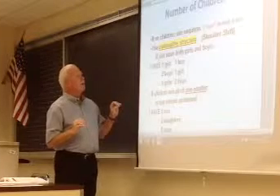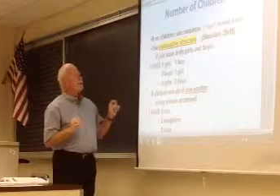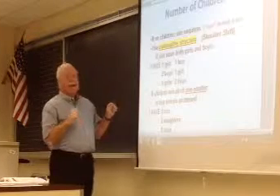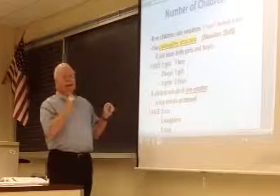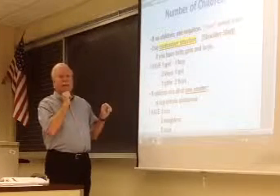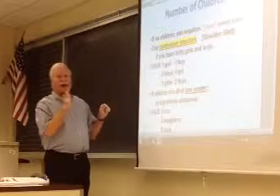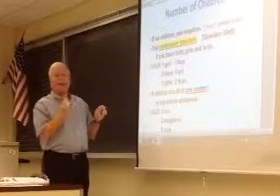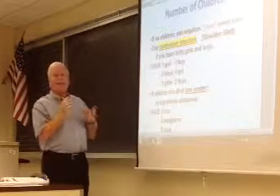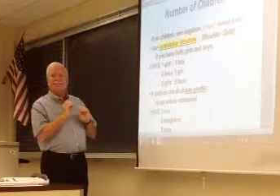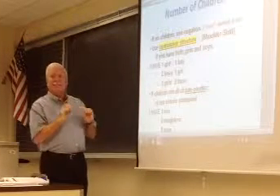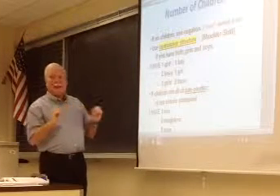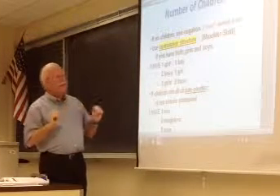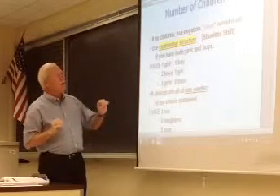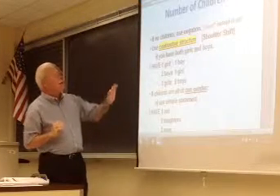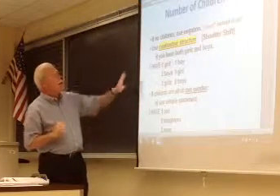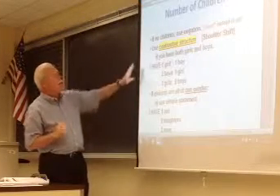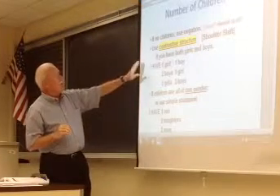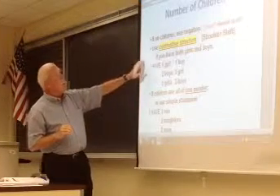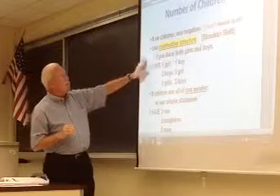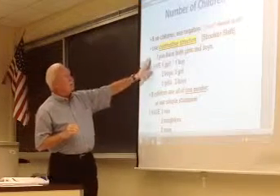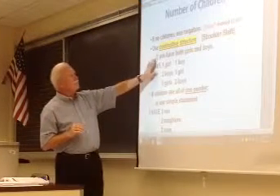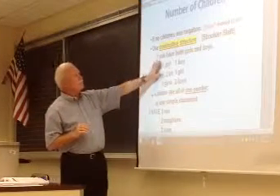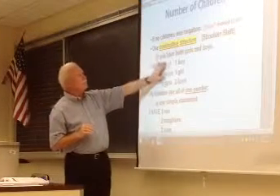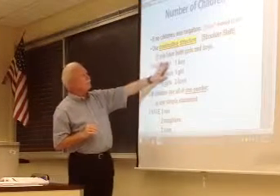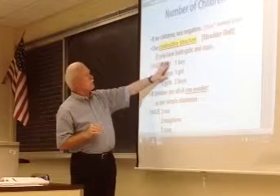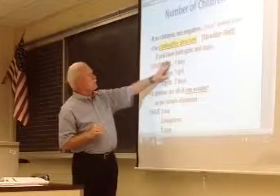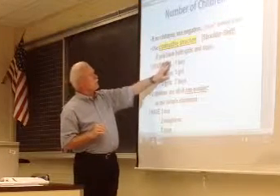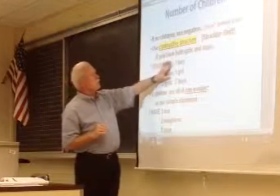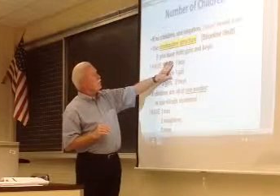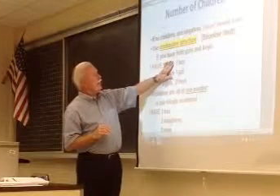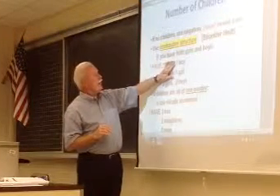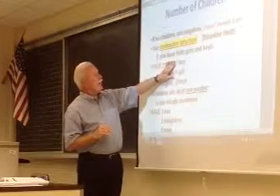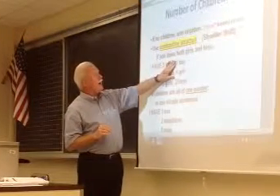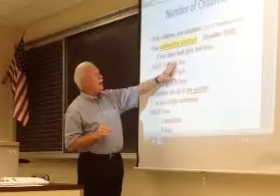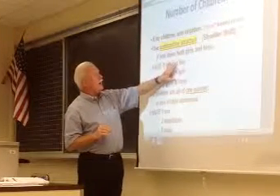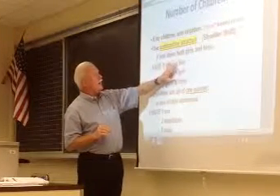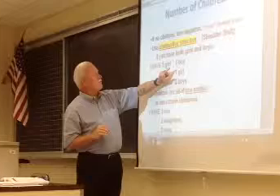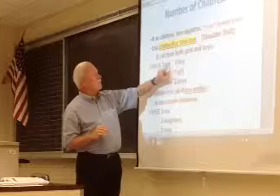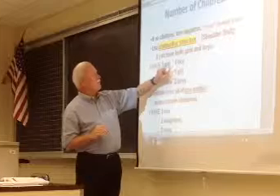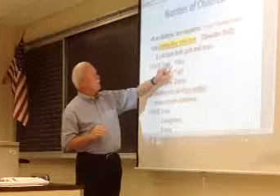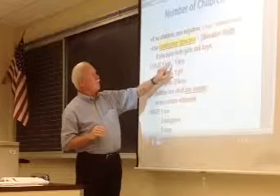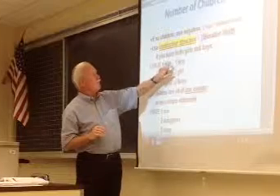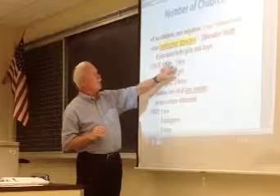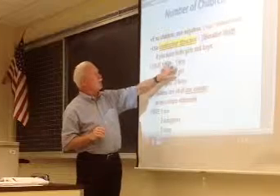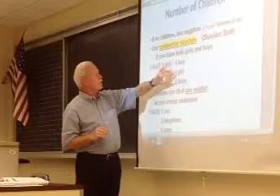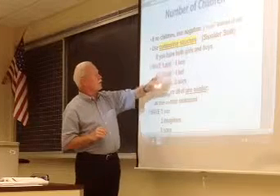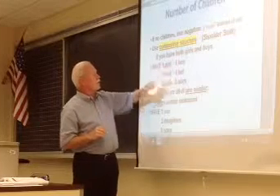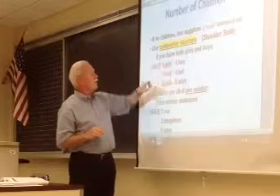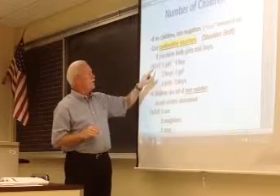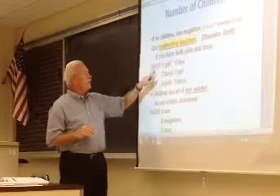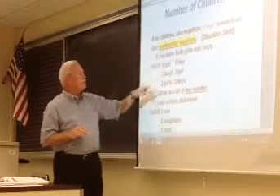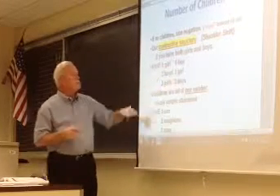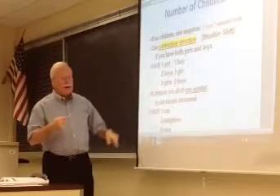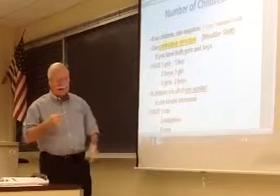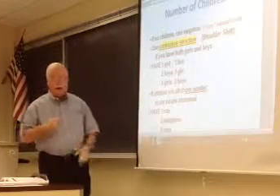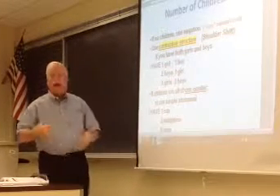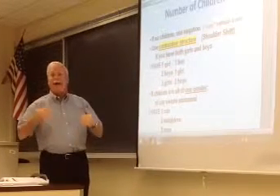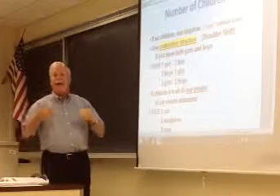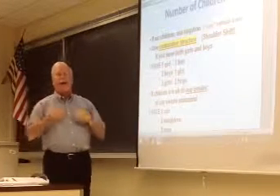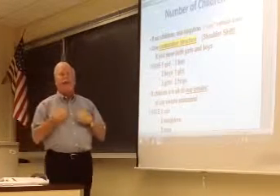It's not, it's none. But if you have a boy and a girl, then you would sign I have,